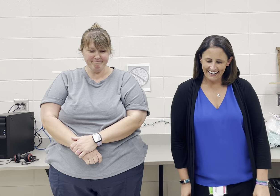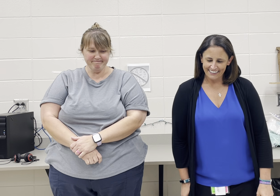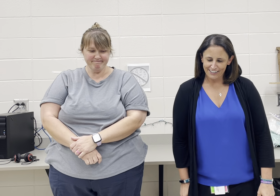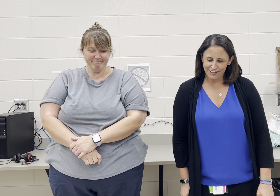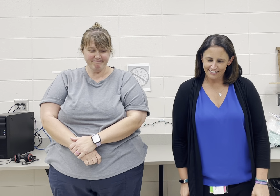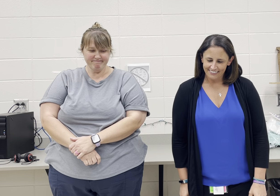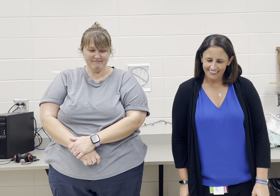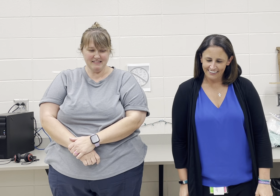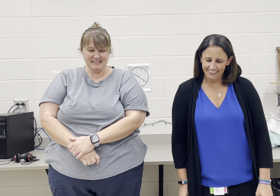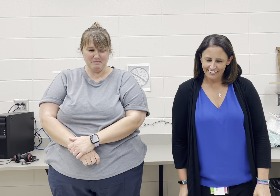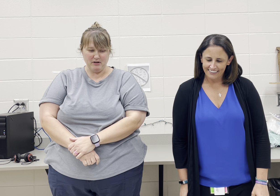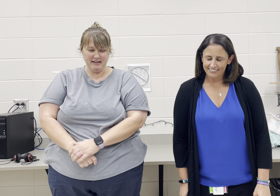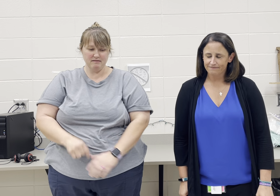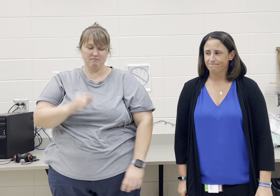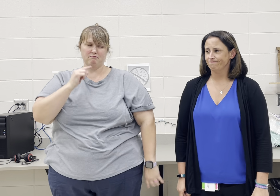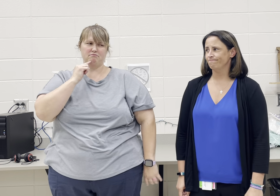Your turn. Disappointed.